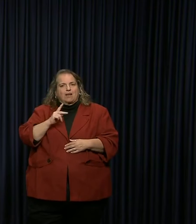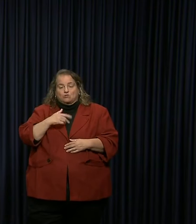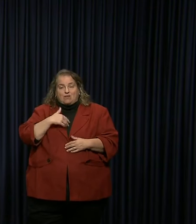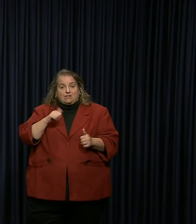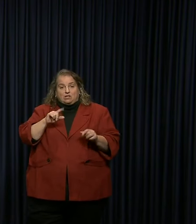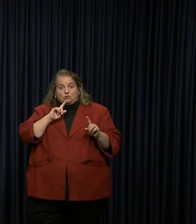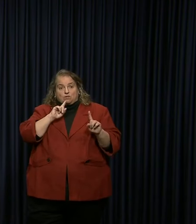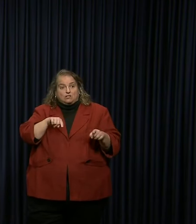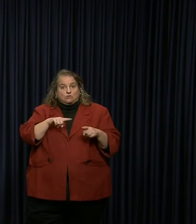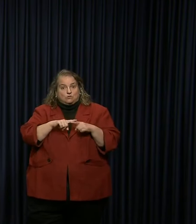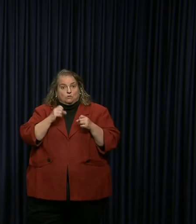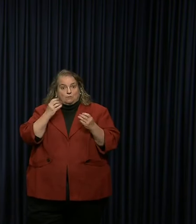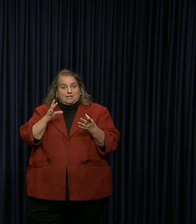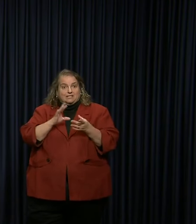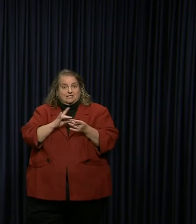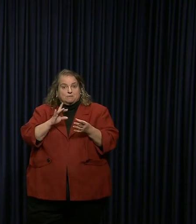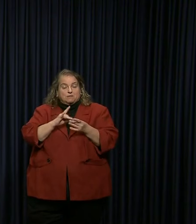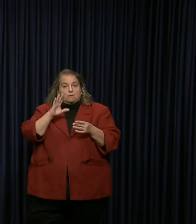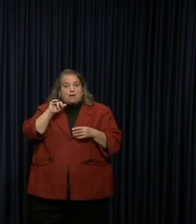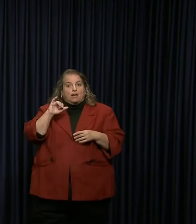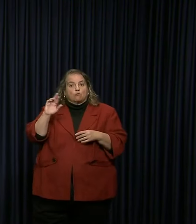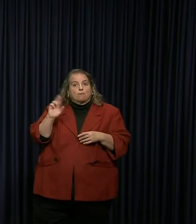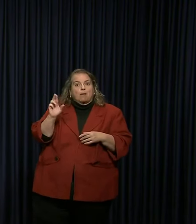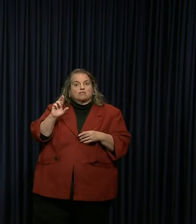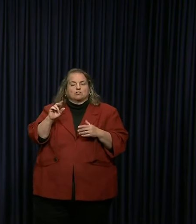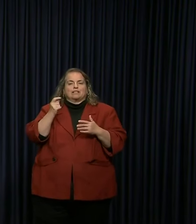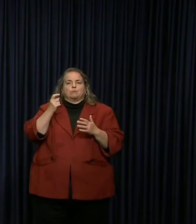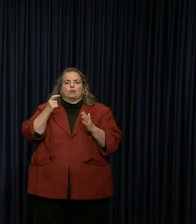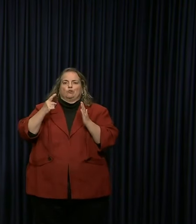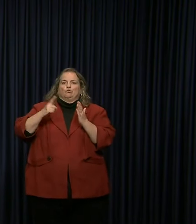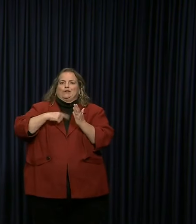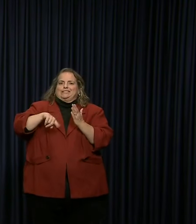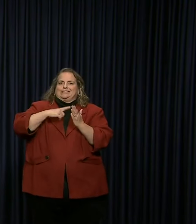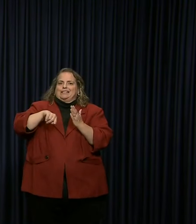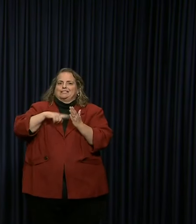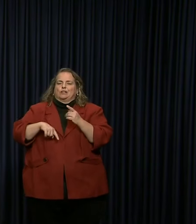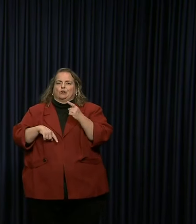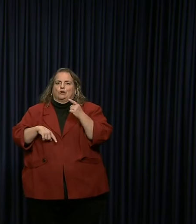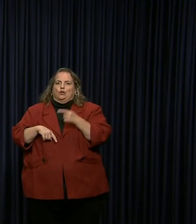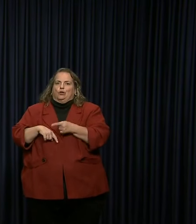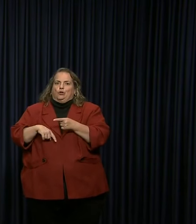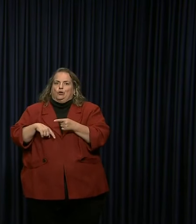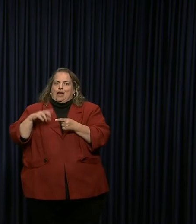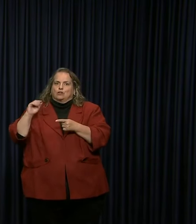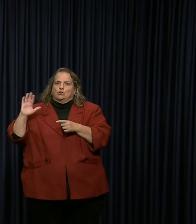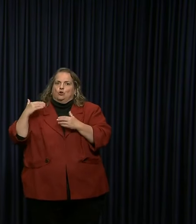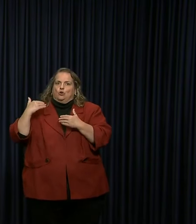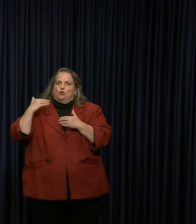fact that there are several statements that have been put out by Republicans today kind of criticizing you and